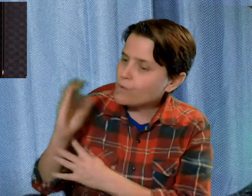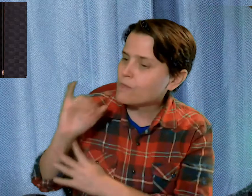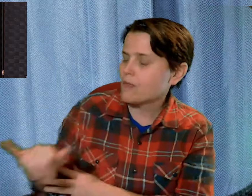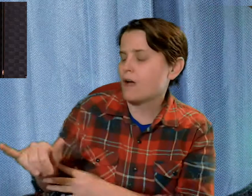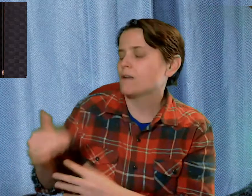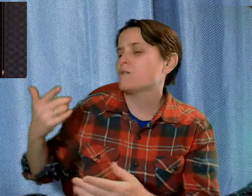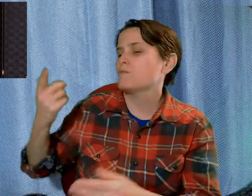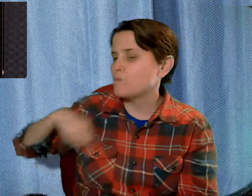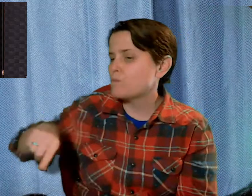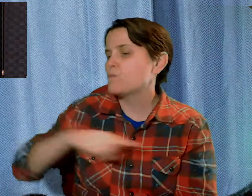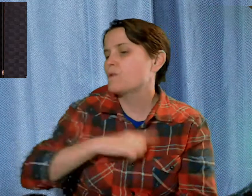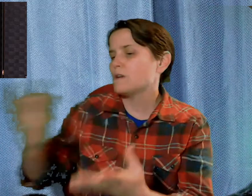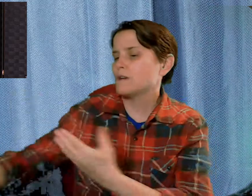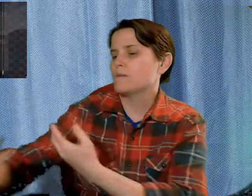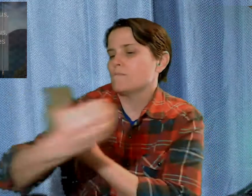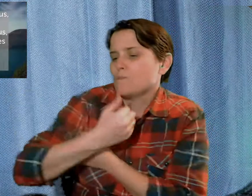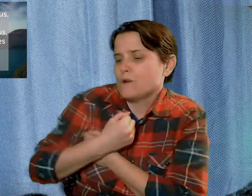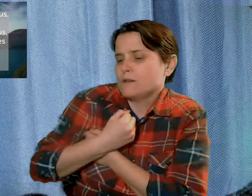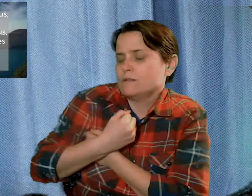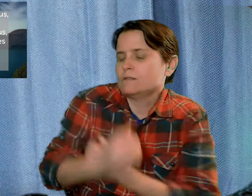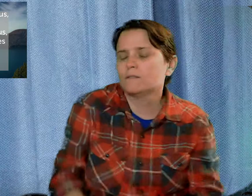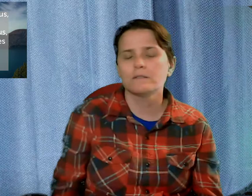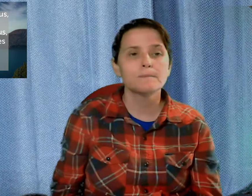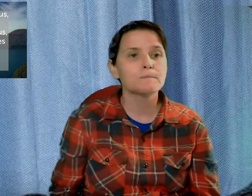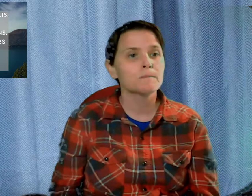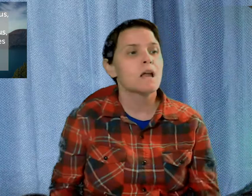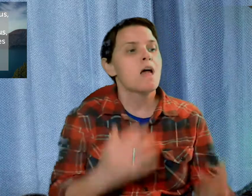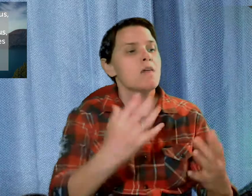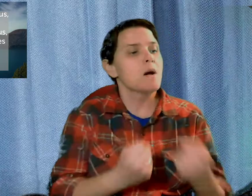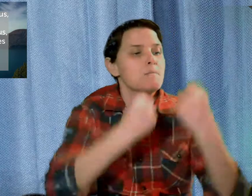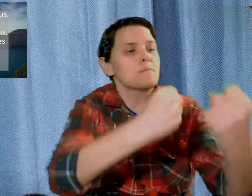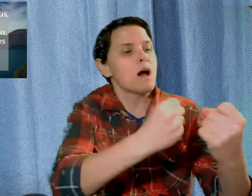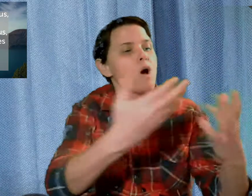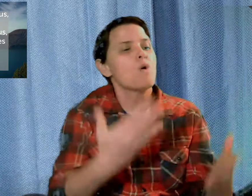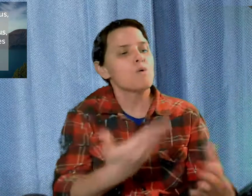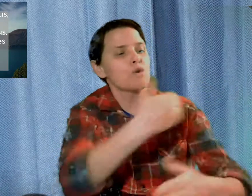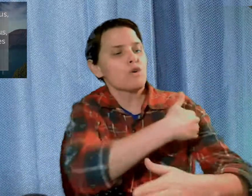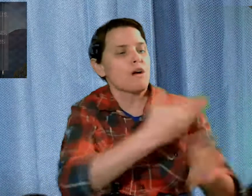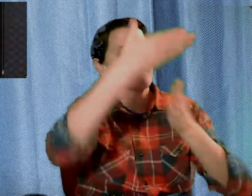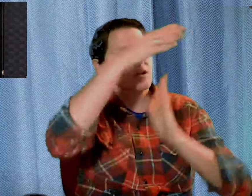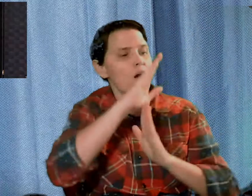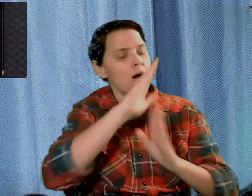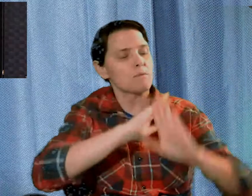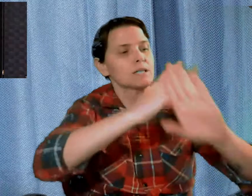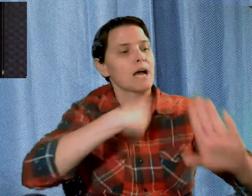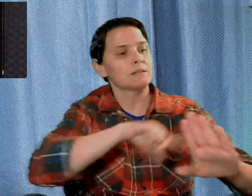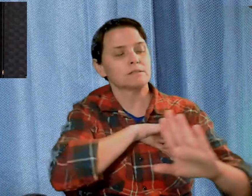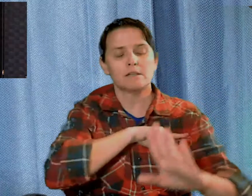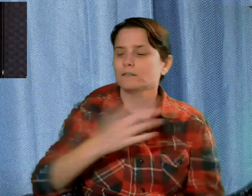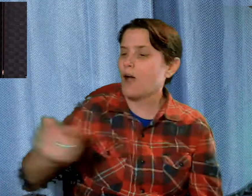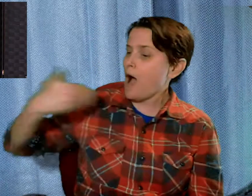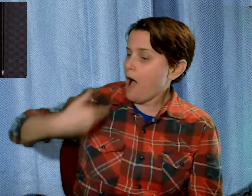God, we embrace. The power of God protects us. I am the power